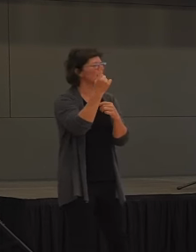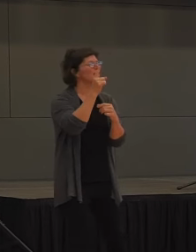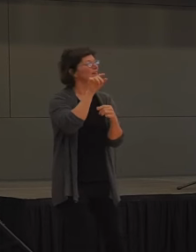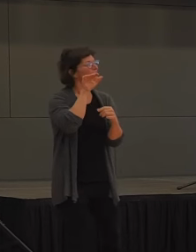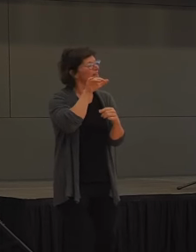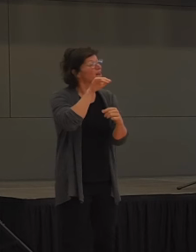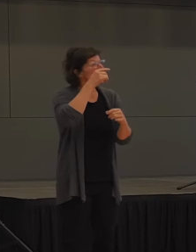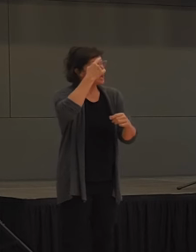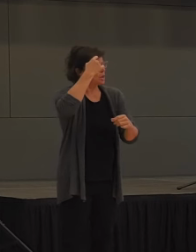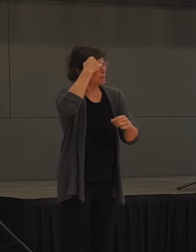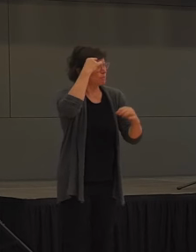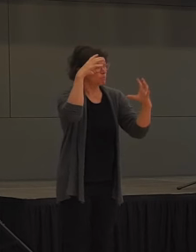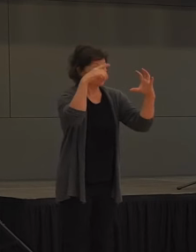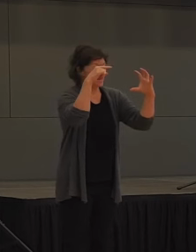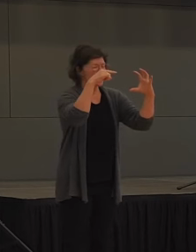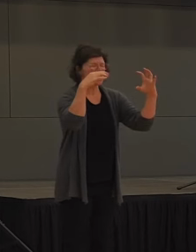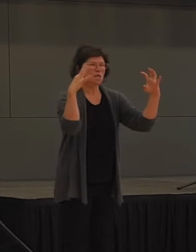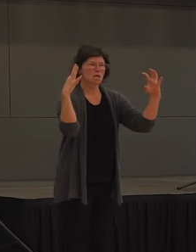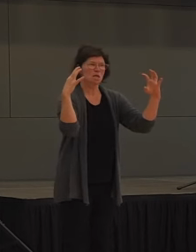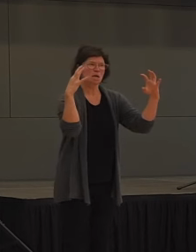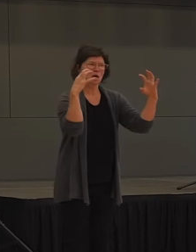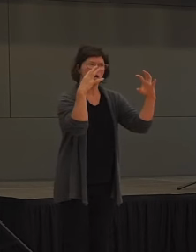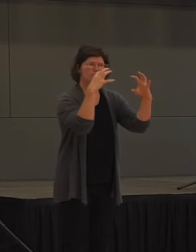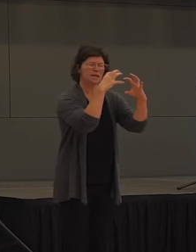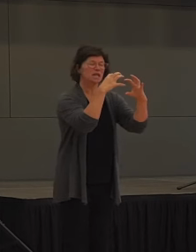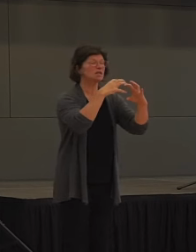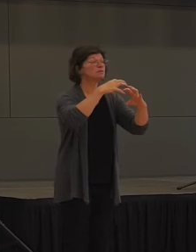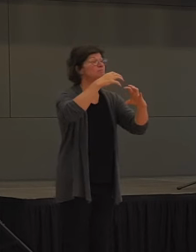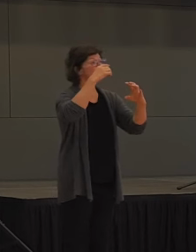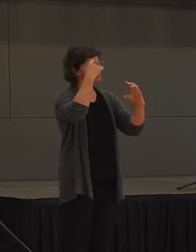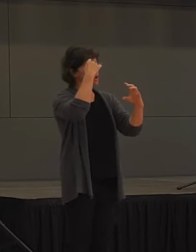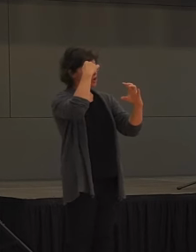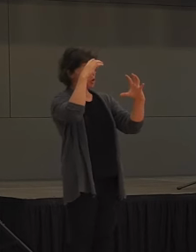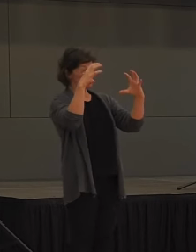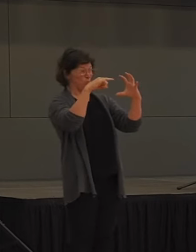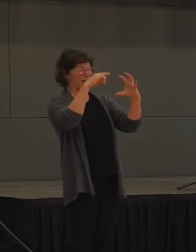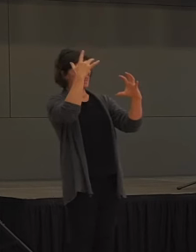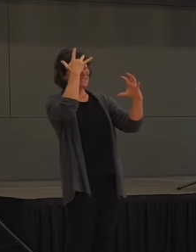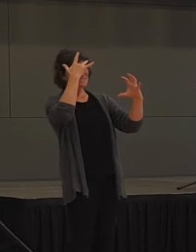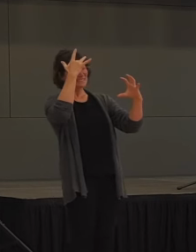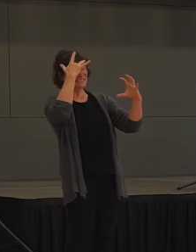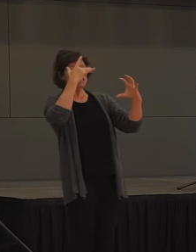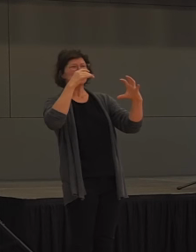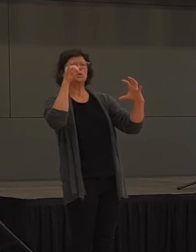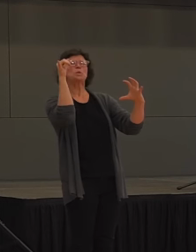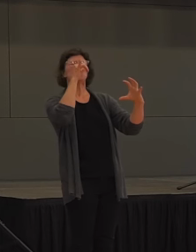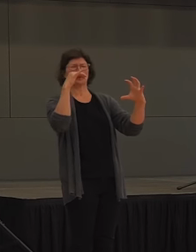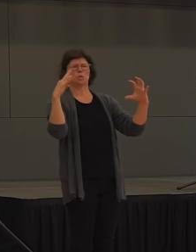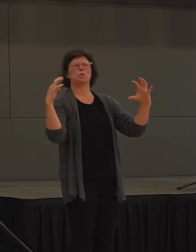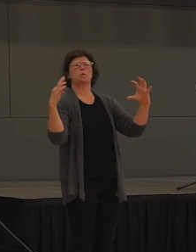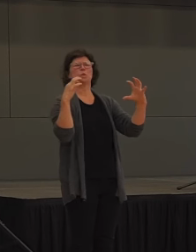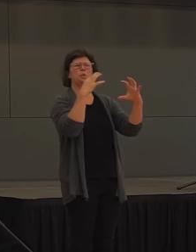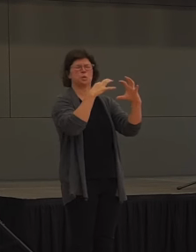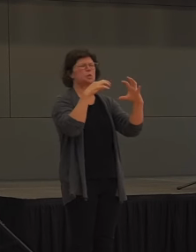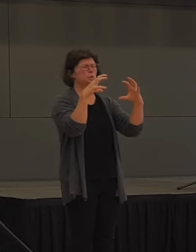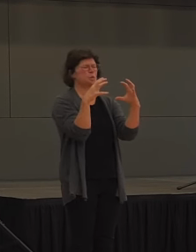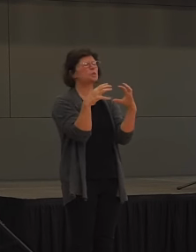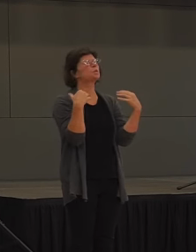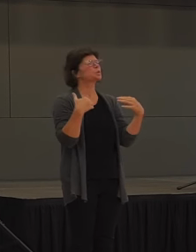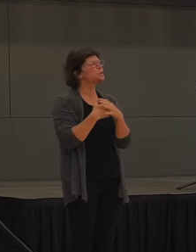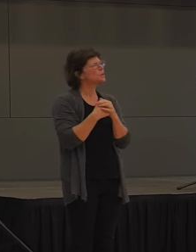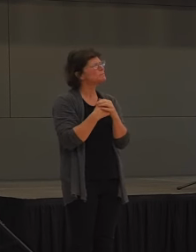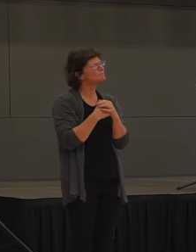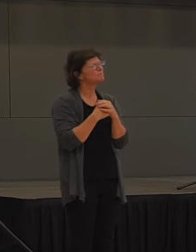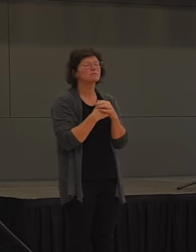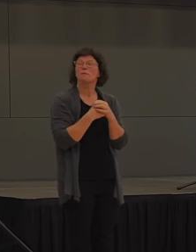very complicated, and diseases of the brain are very complicated. So as we